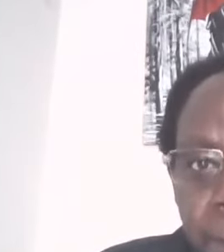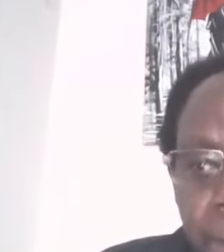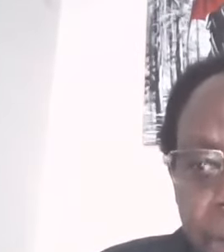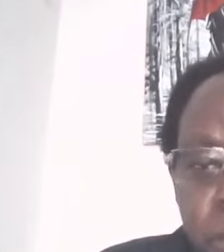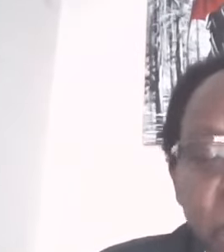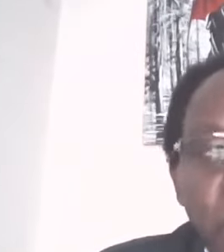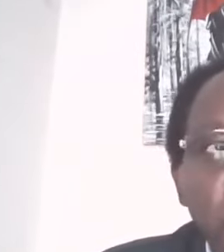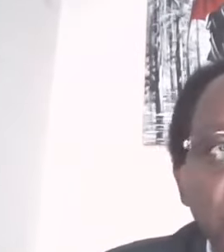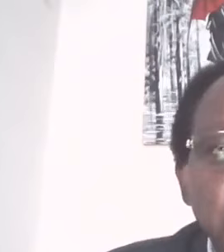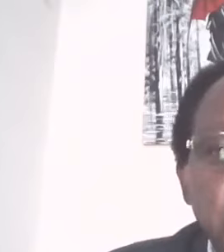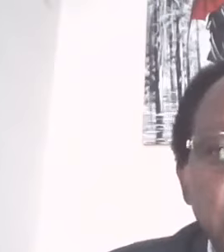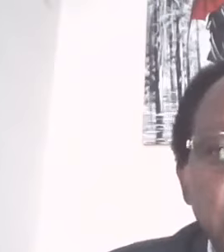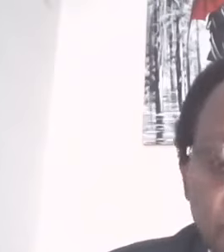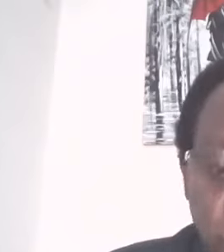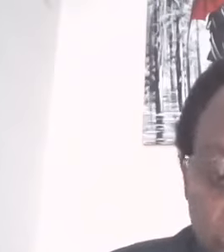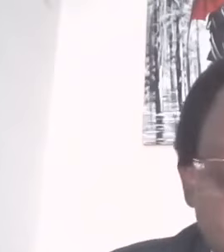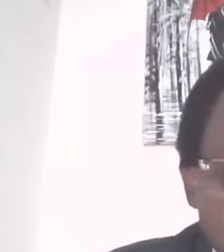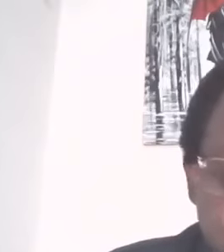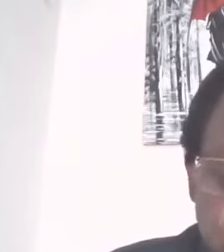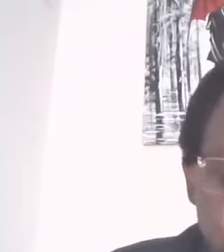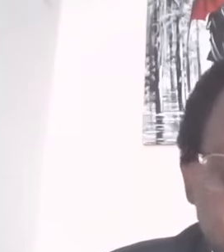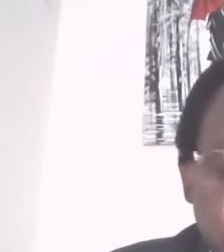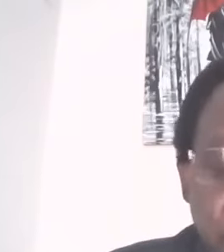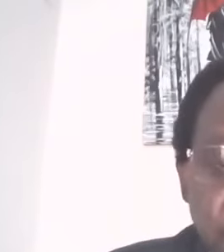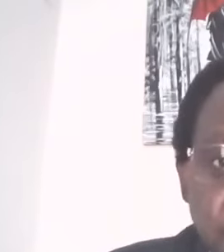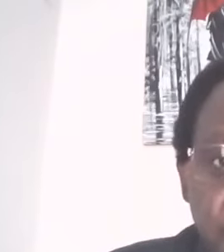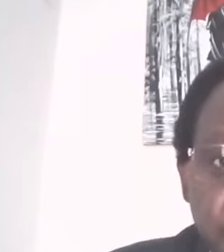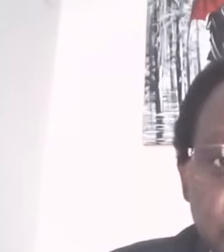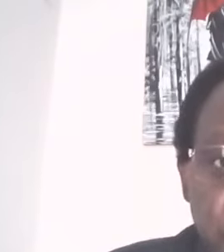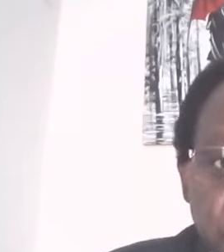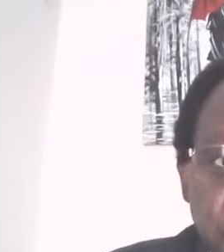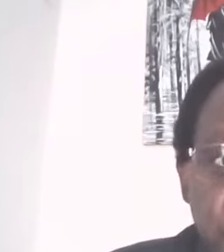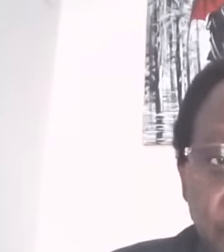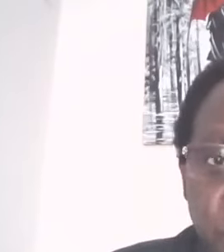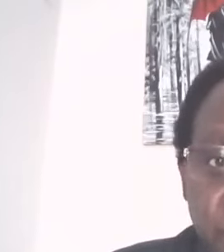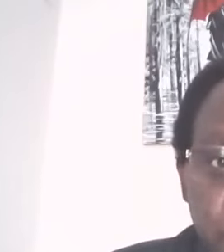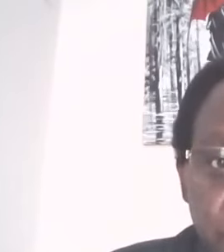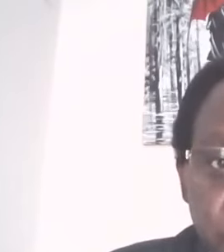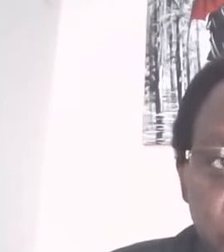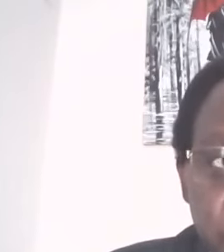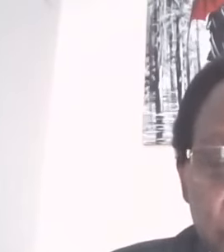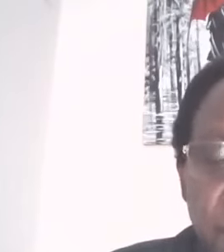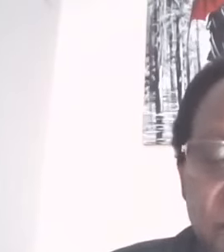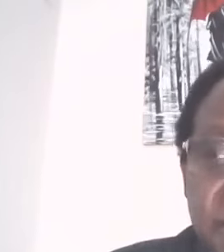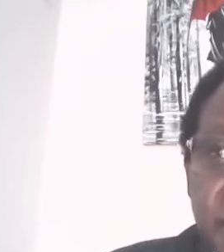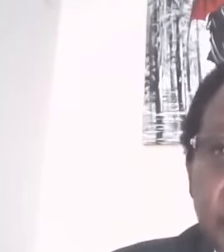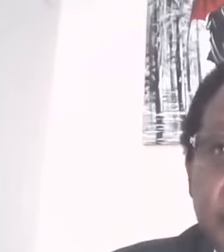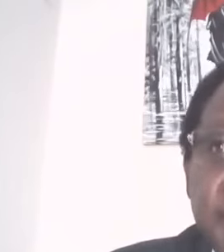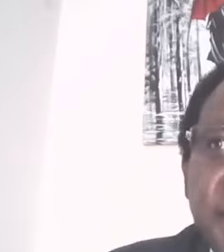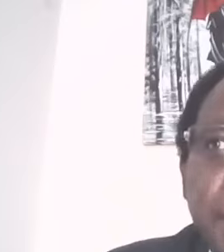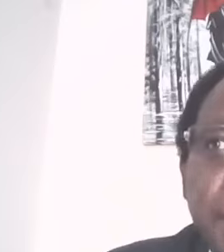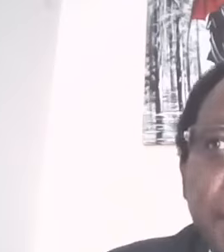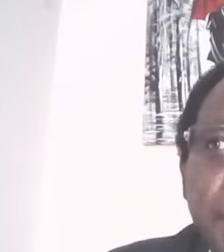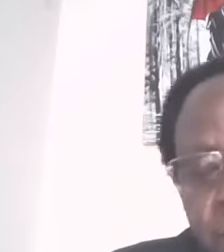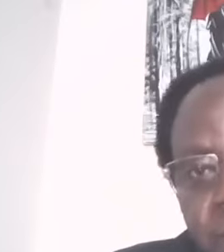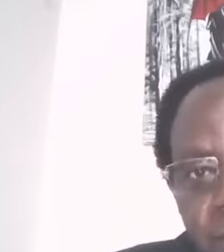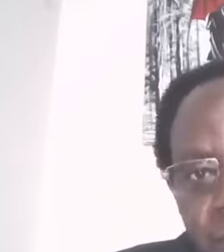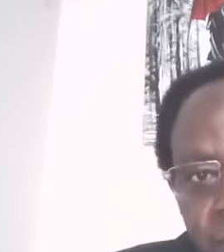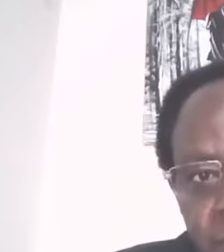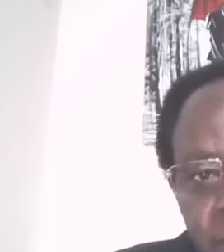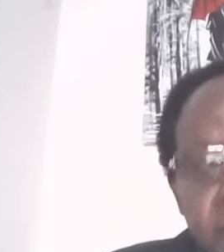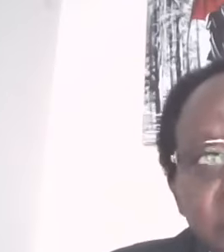brain. Why do we say that? One, because it changes the brain structure and the way the brain communicates. But secondly, think about